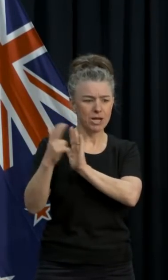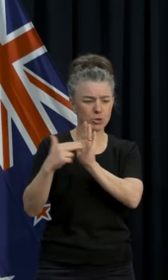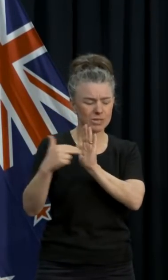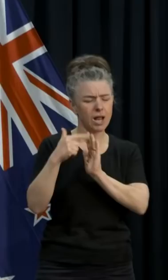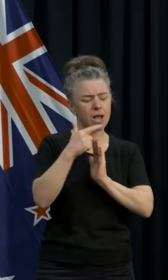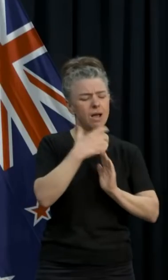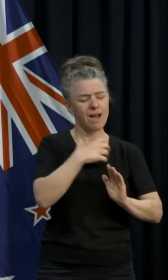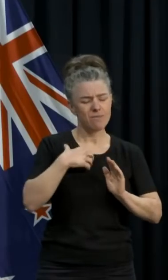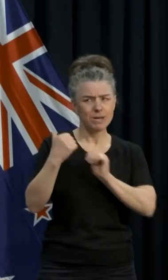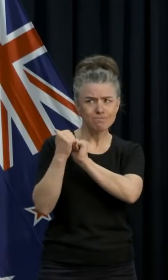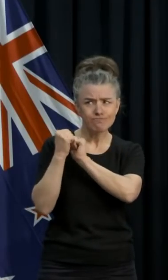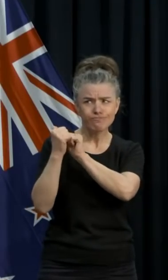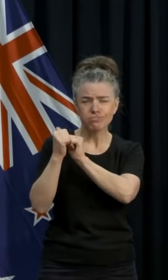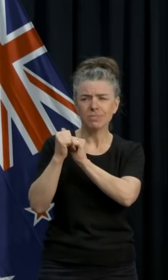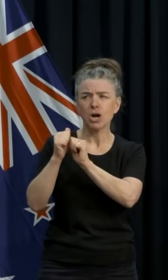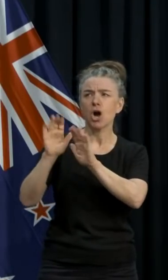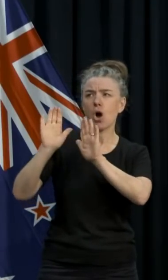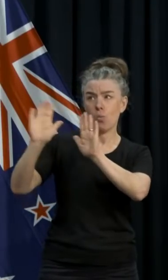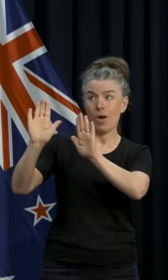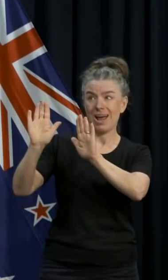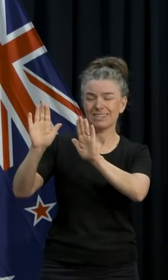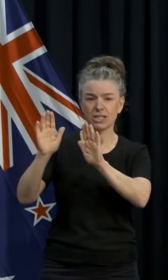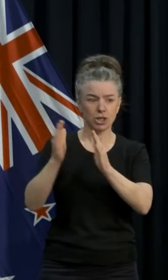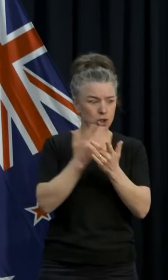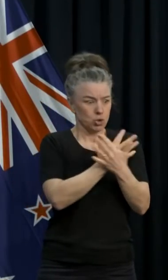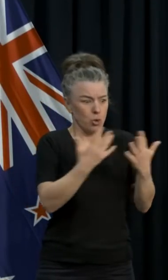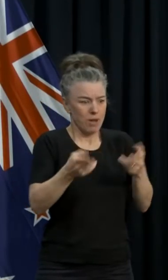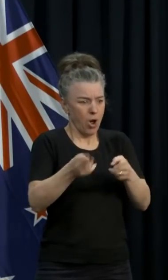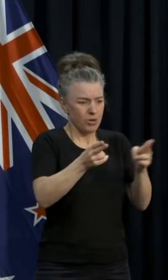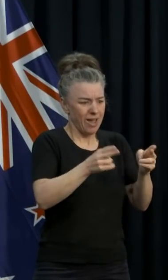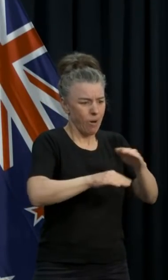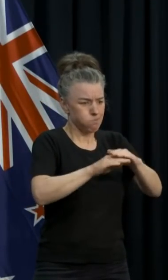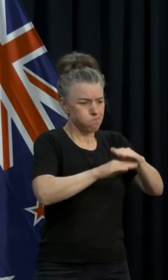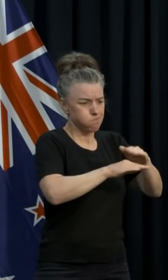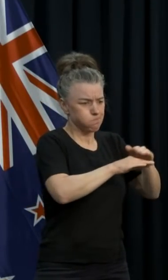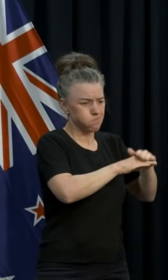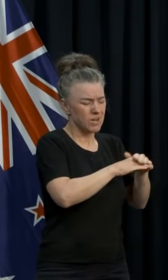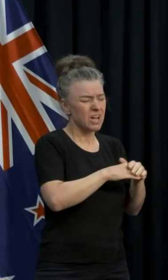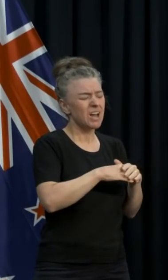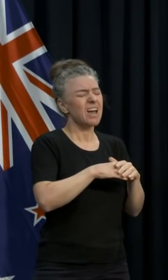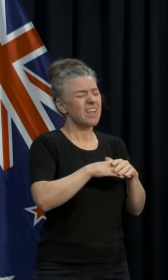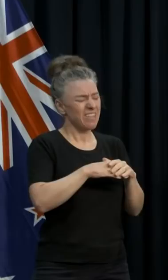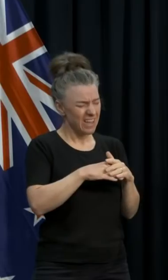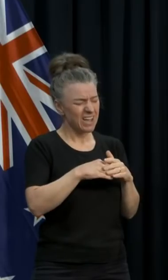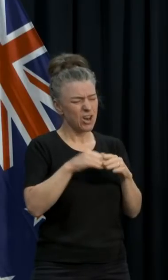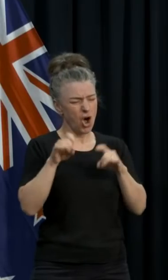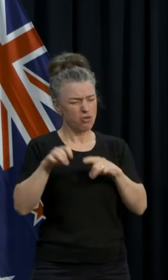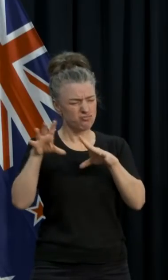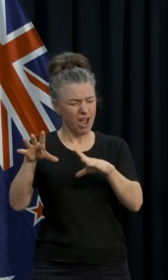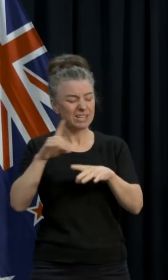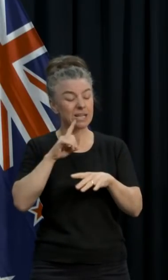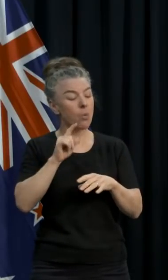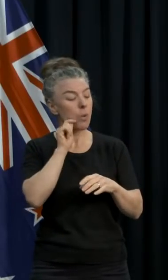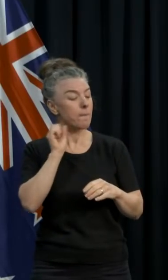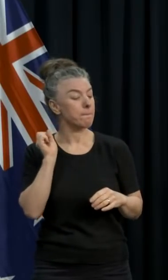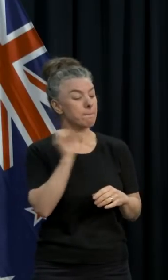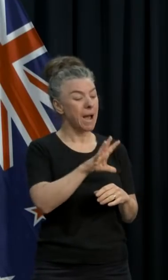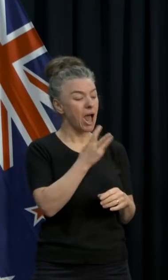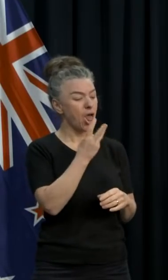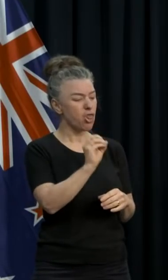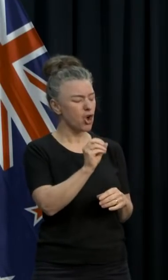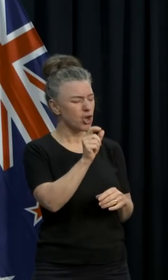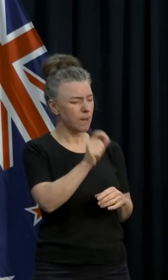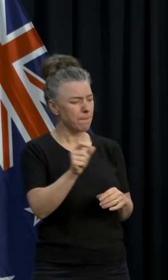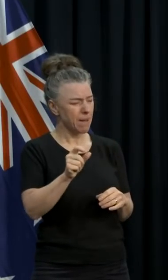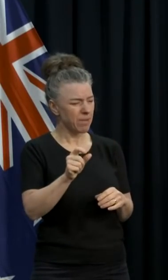on that. And when the Australian government says, hey, we want to send a bunch of deportees back, they run off and organise a new hotel, do you think people are going to think this is a